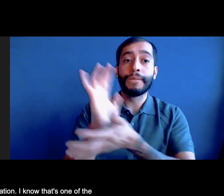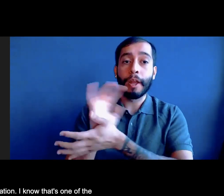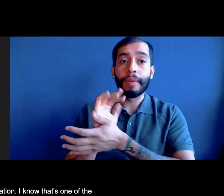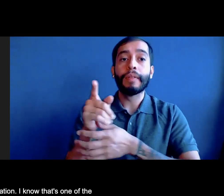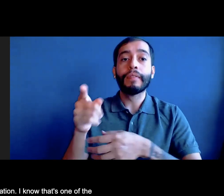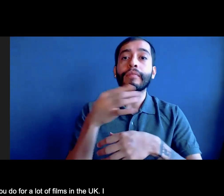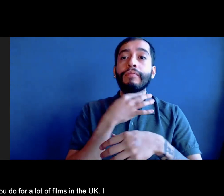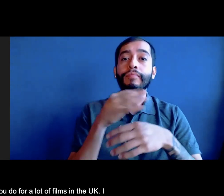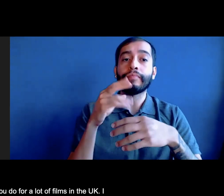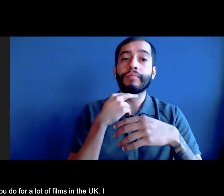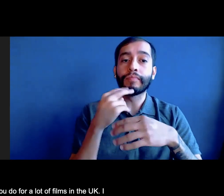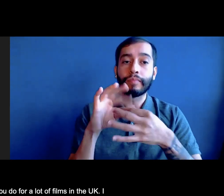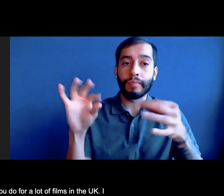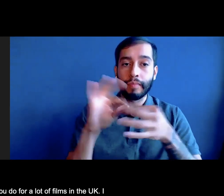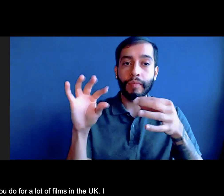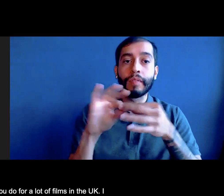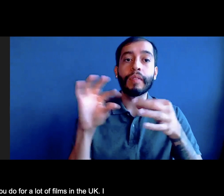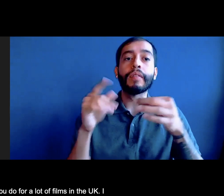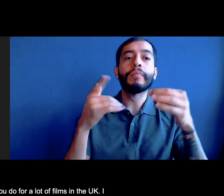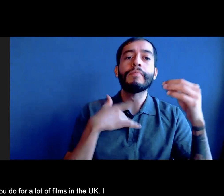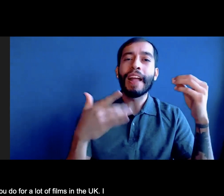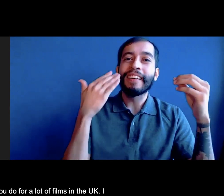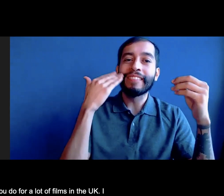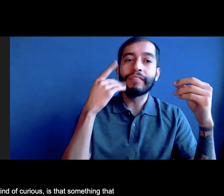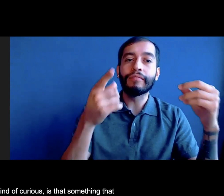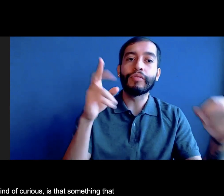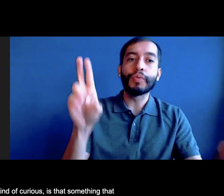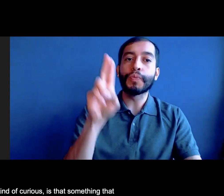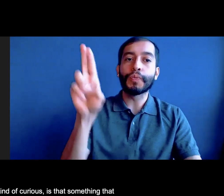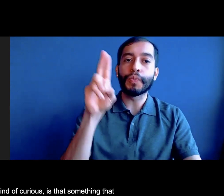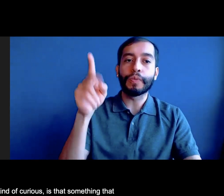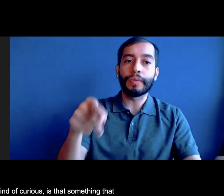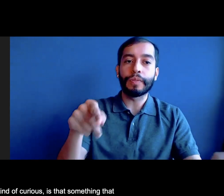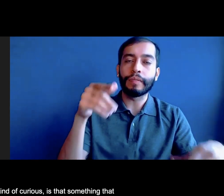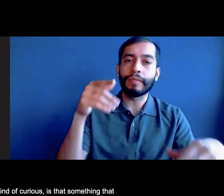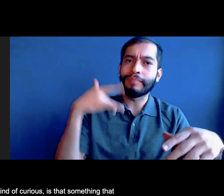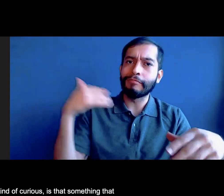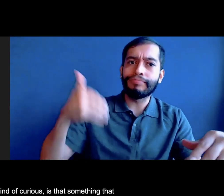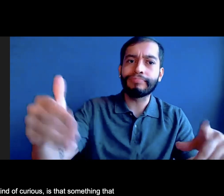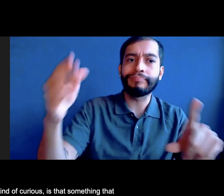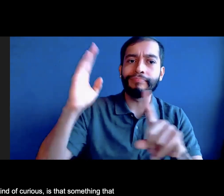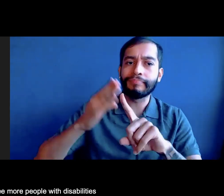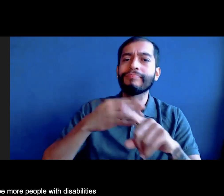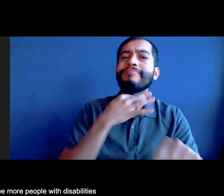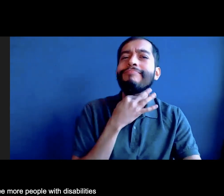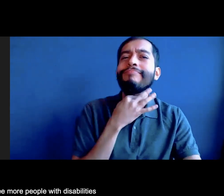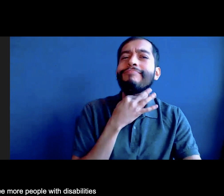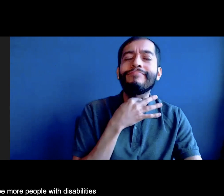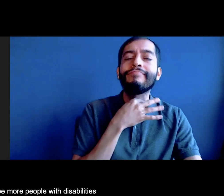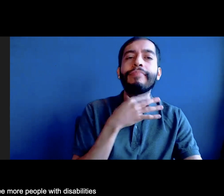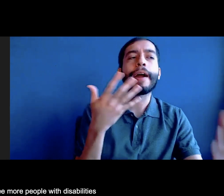films in the UK. And I guess I'm kind of curious, is that something that we see more